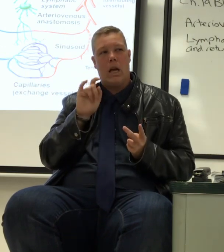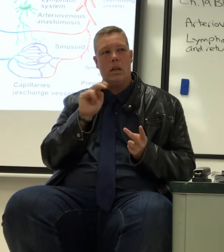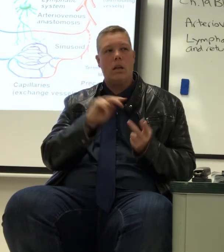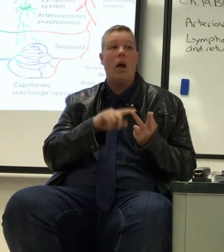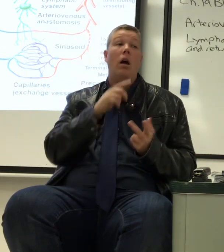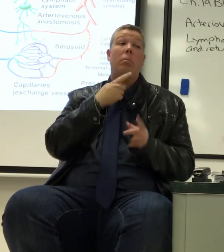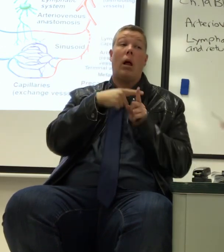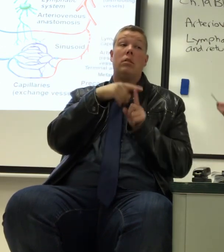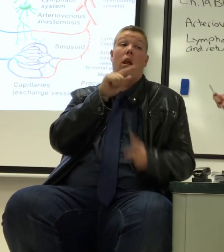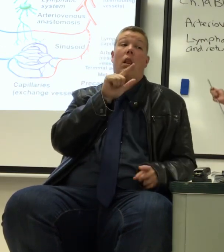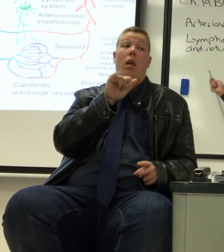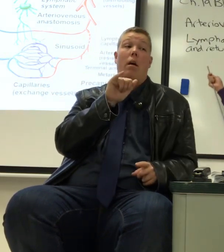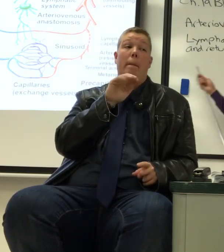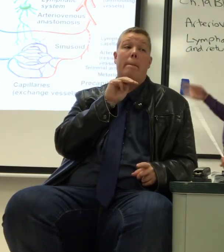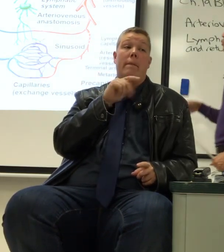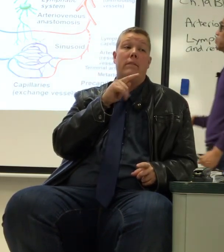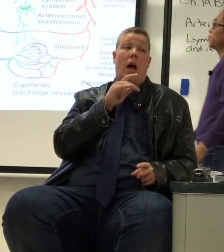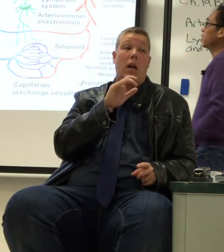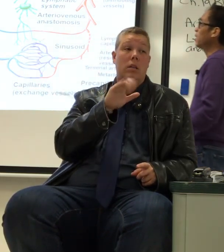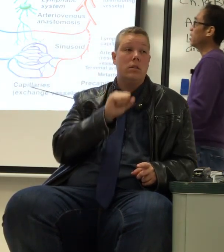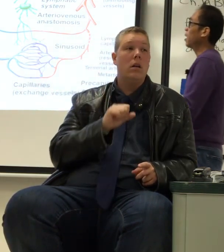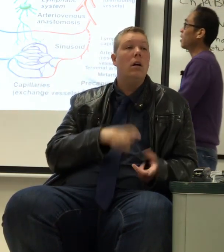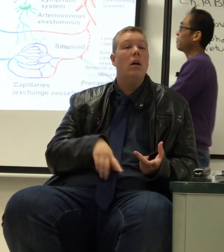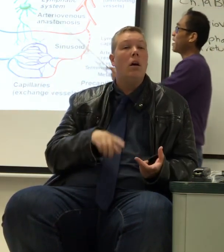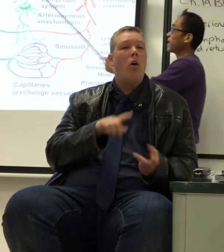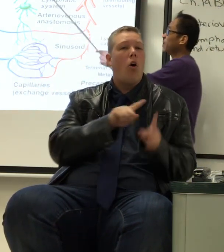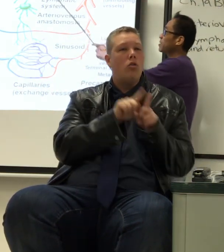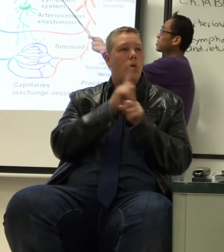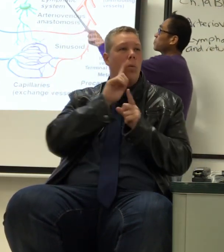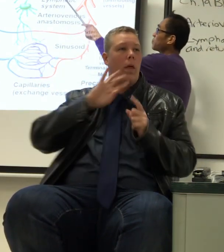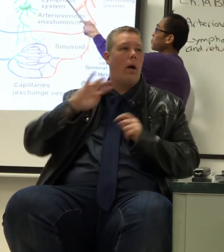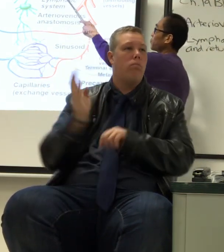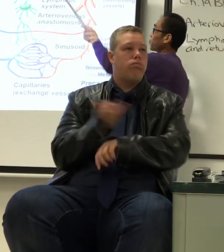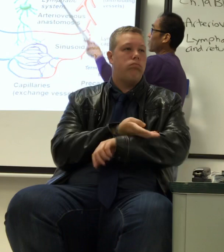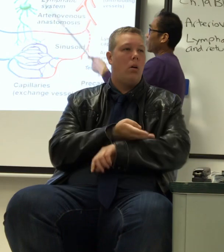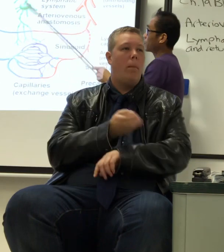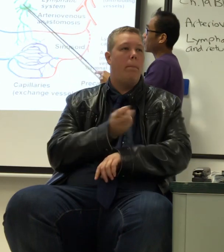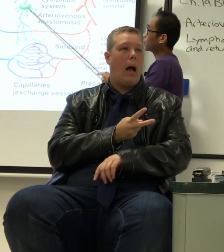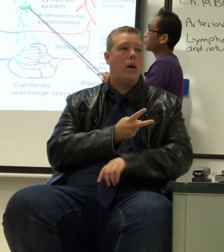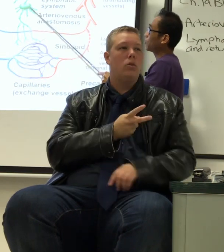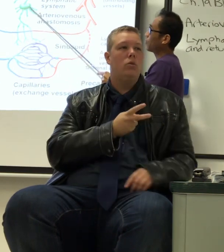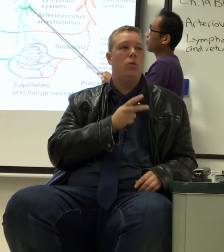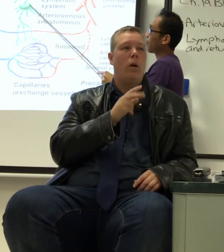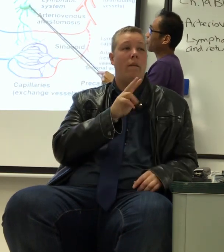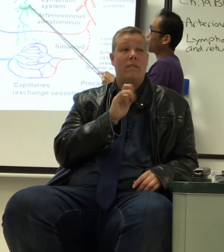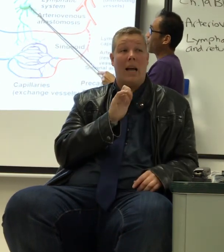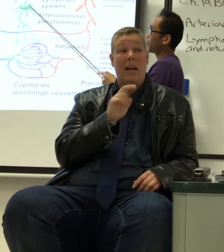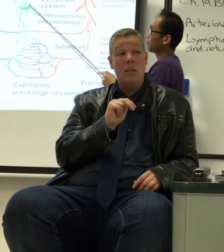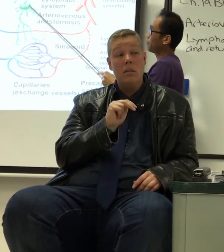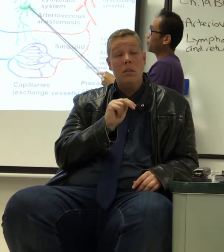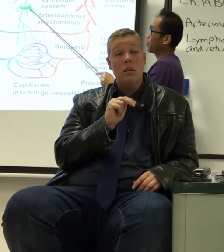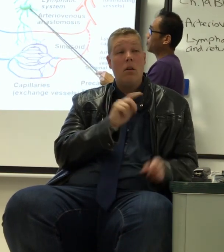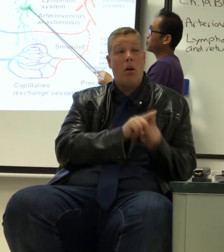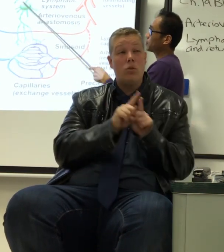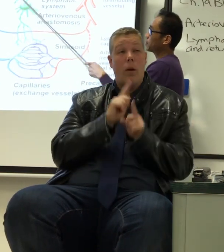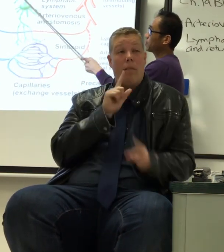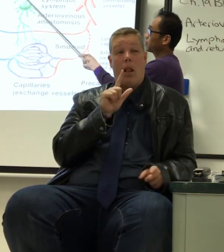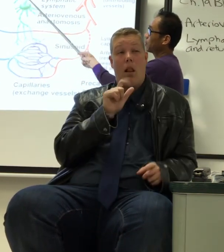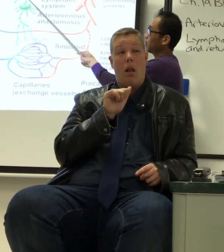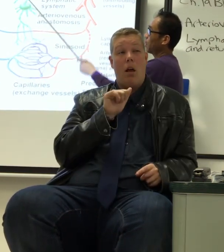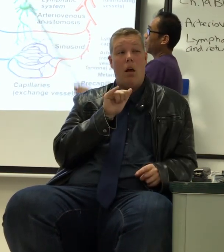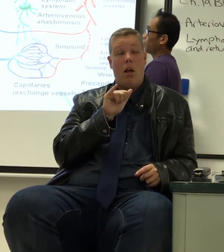to returning that blood to the veins, there's also along the way lymph